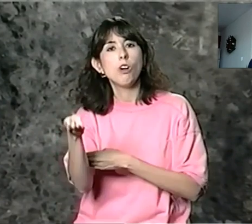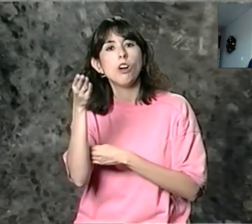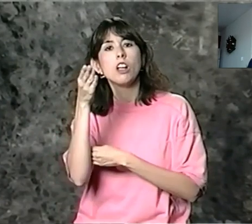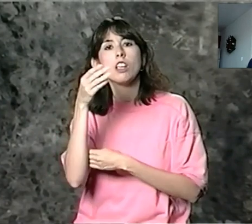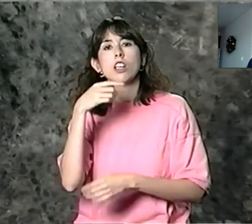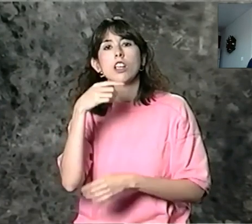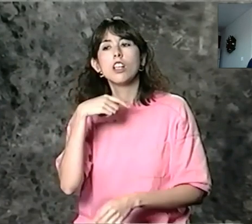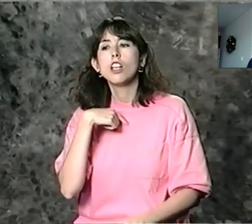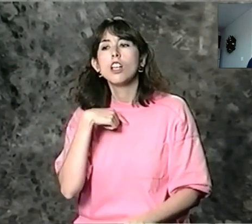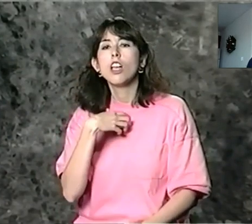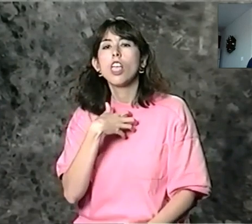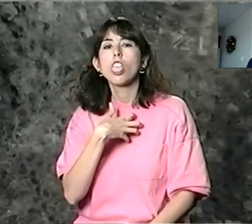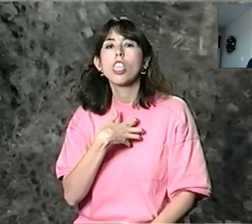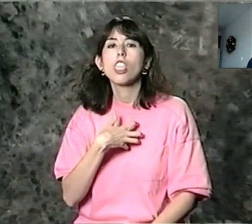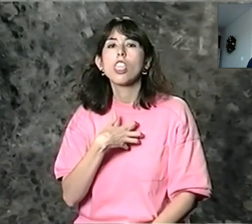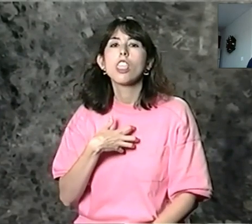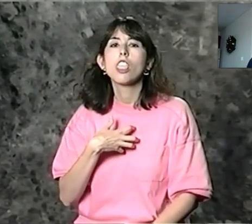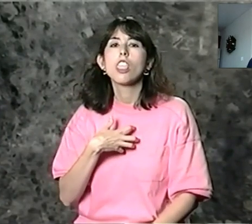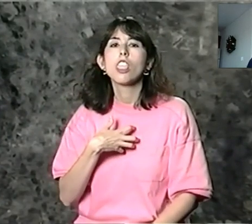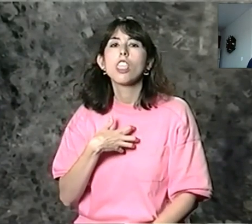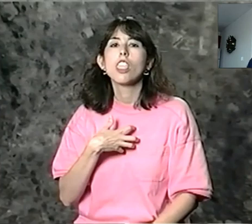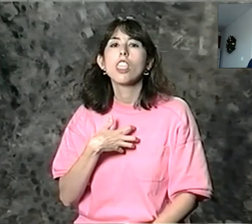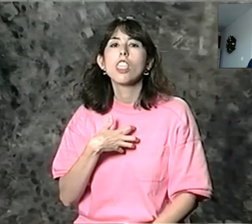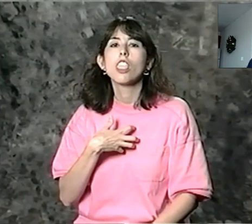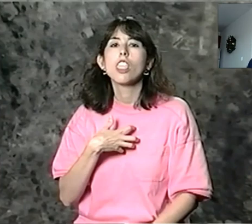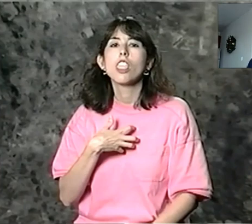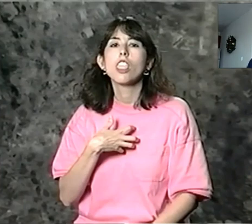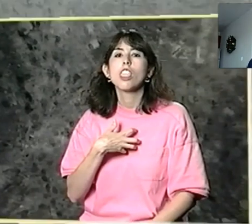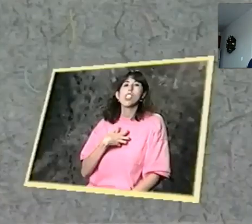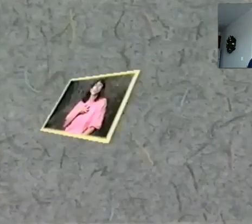He said, "Your alarm clock was going off all night." I was so embarrassed.